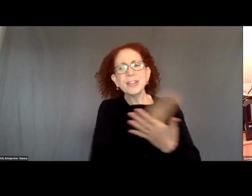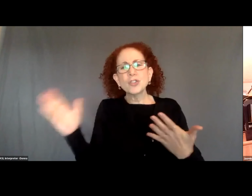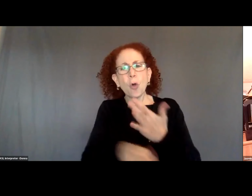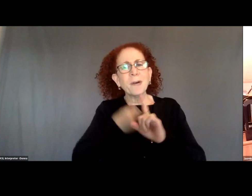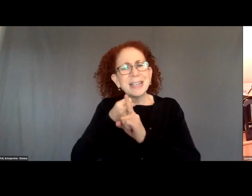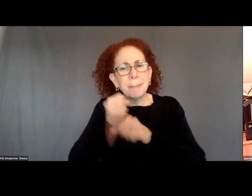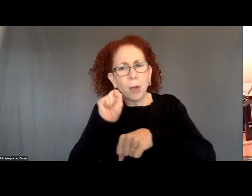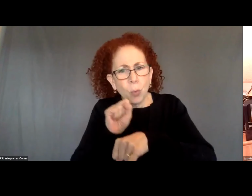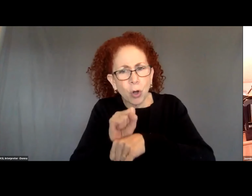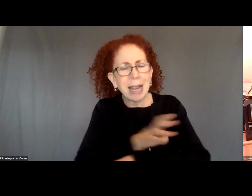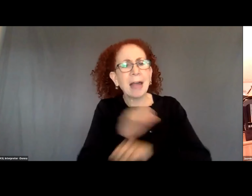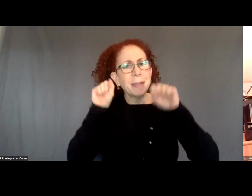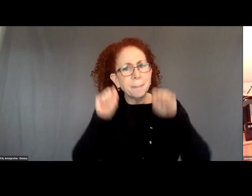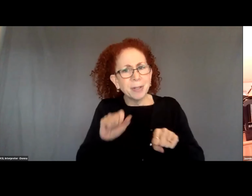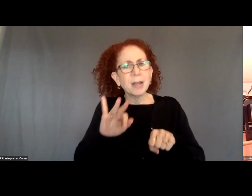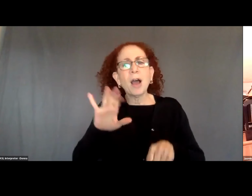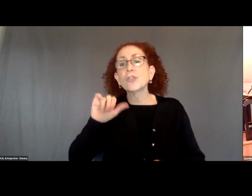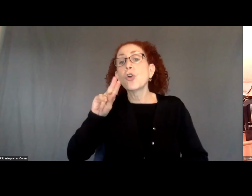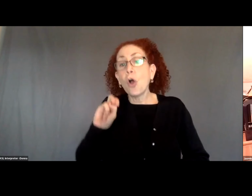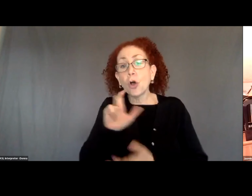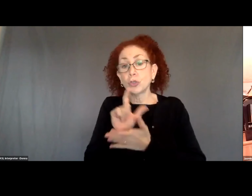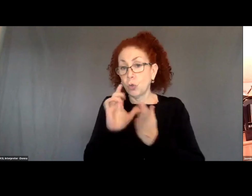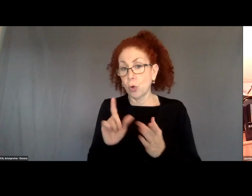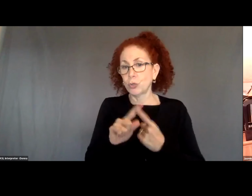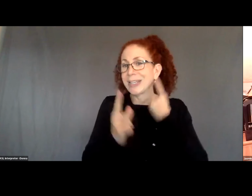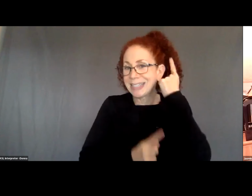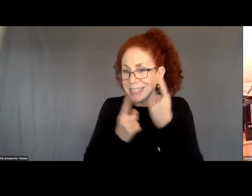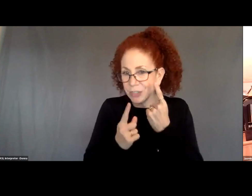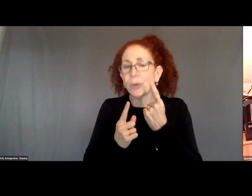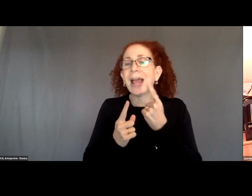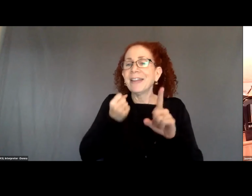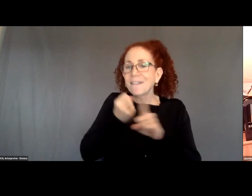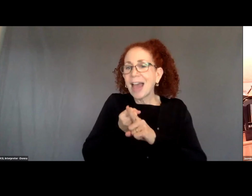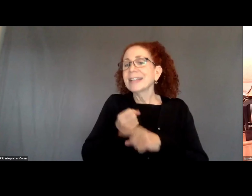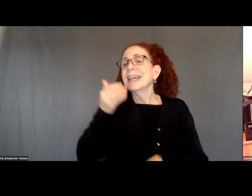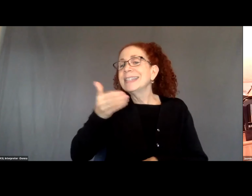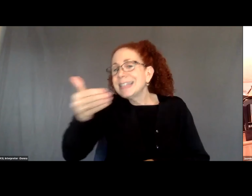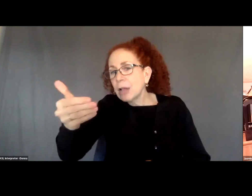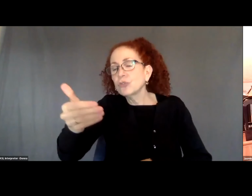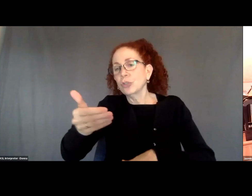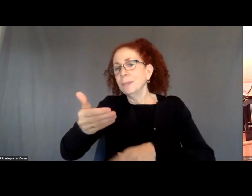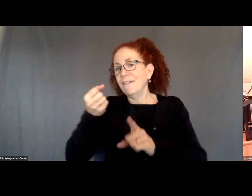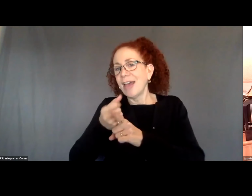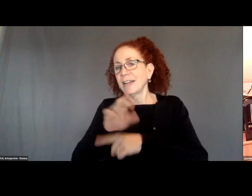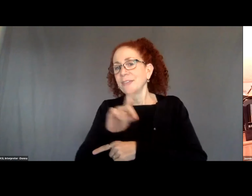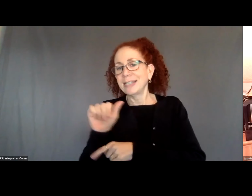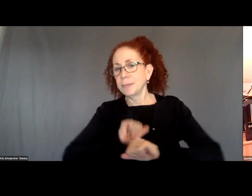work and the ability of cause lawyers to consider and affect the downstream effects of the disability frame?